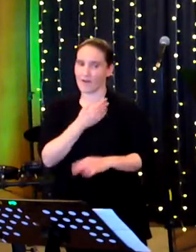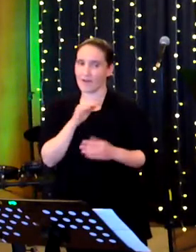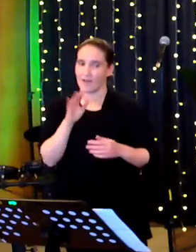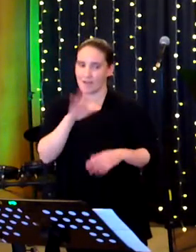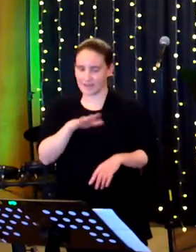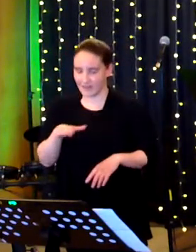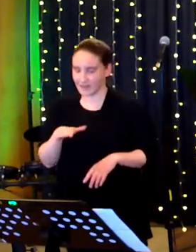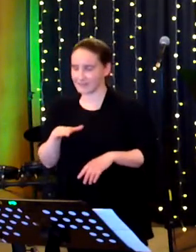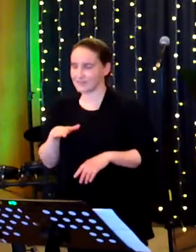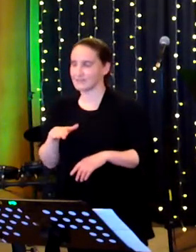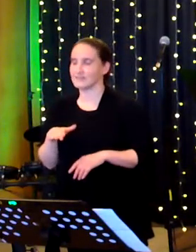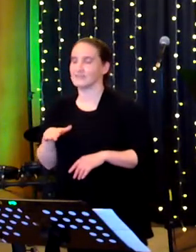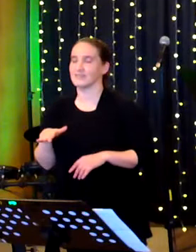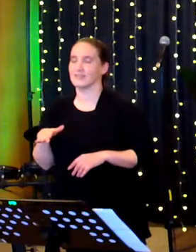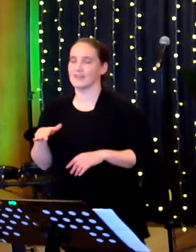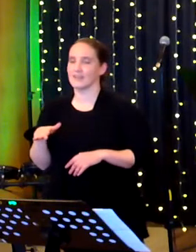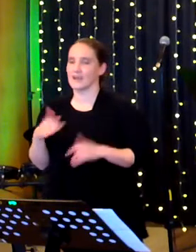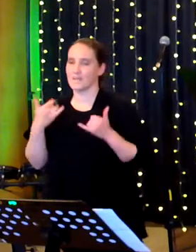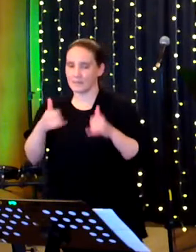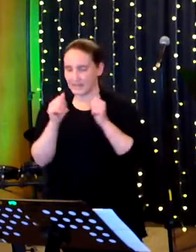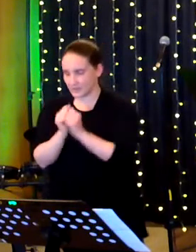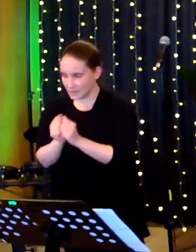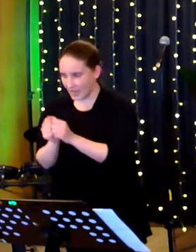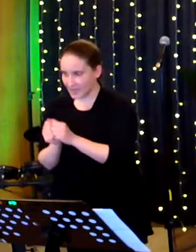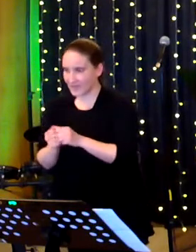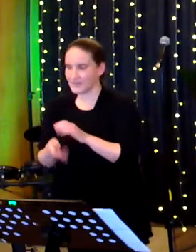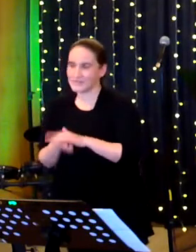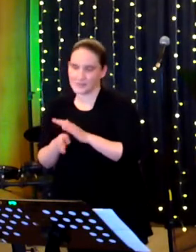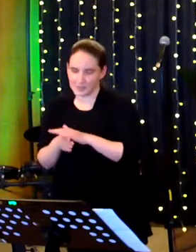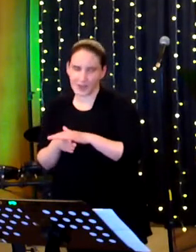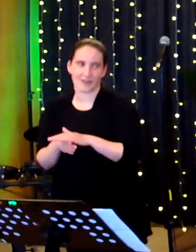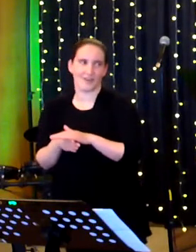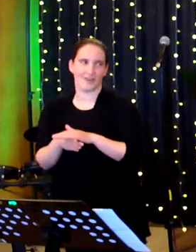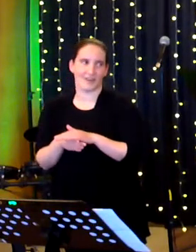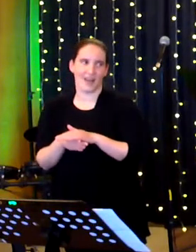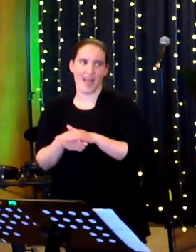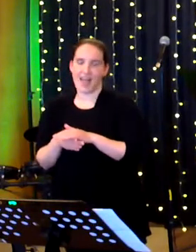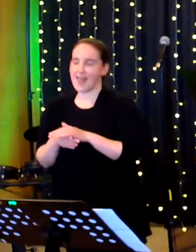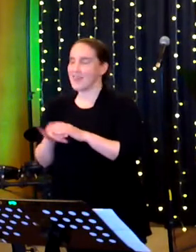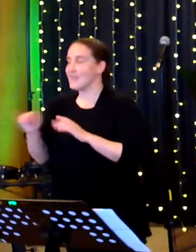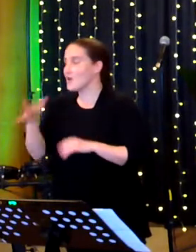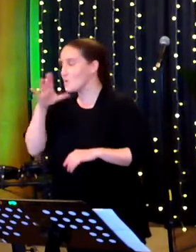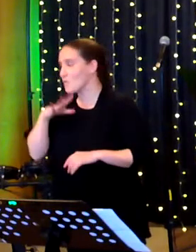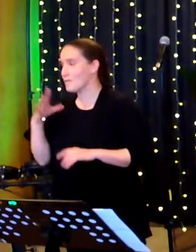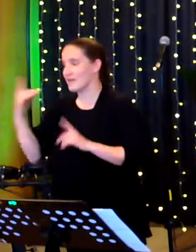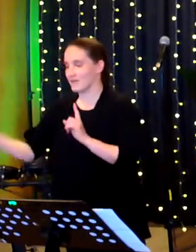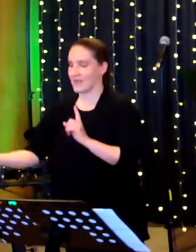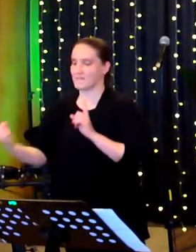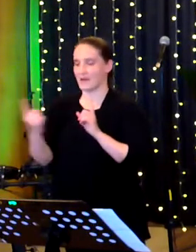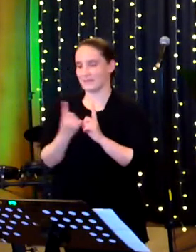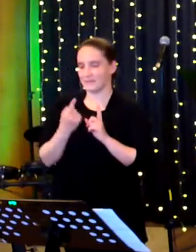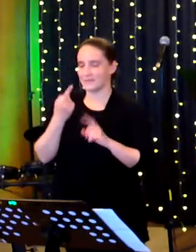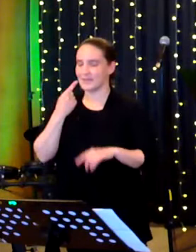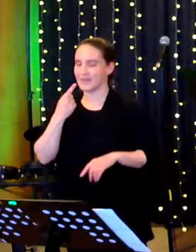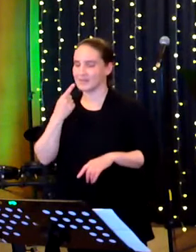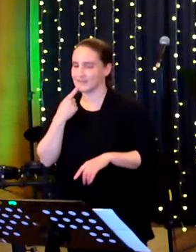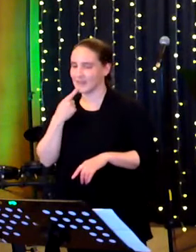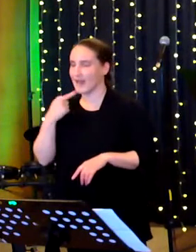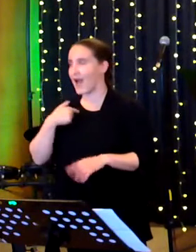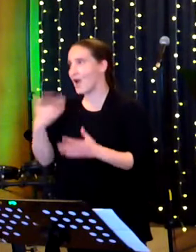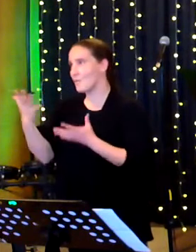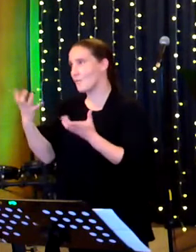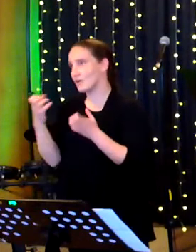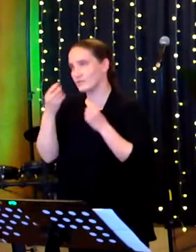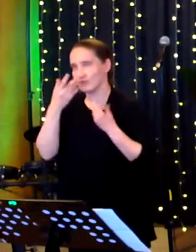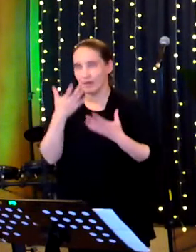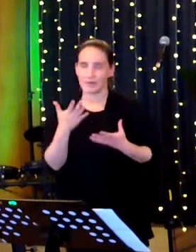game, and she said, "I just want to let you know how much I love your husband." Because he came to me, and she told me